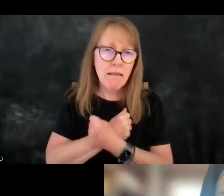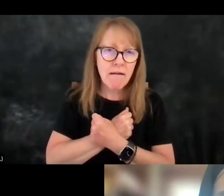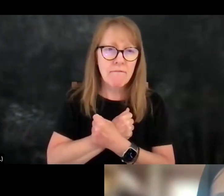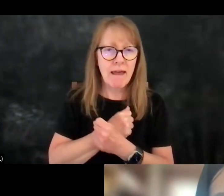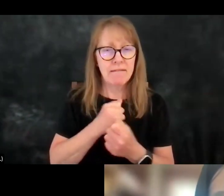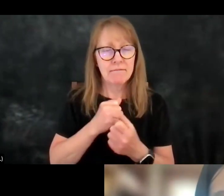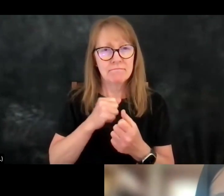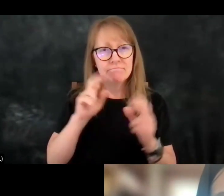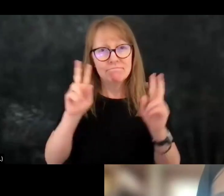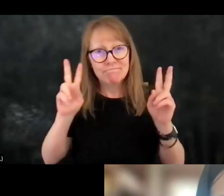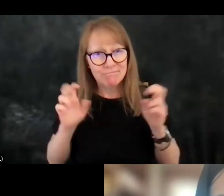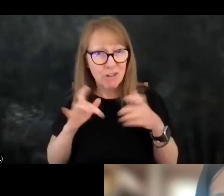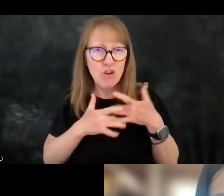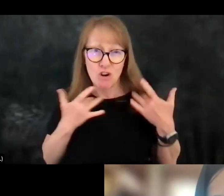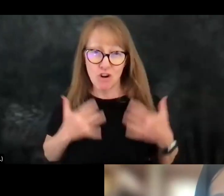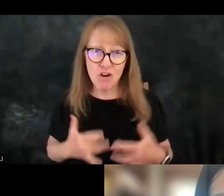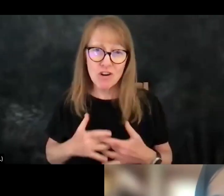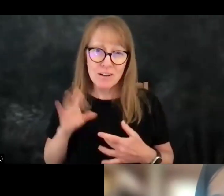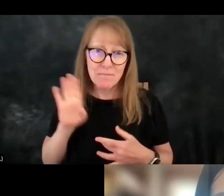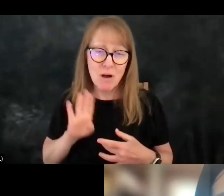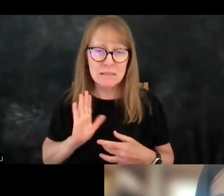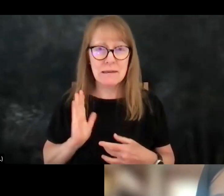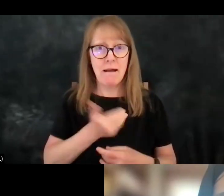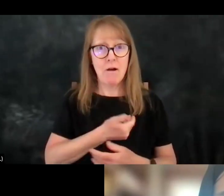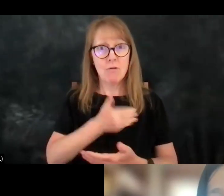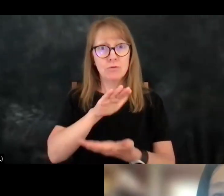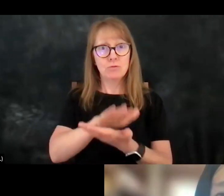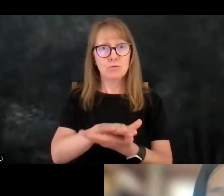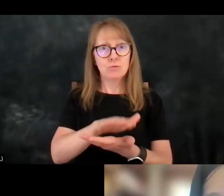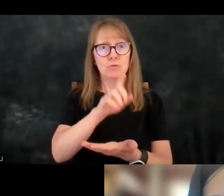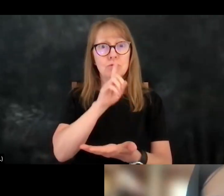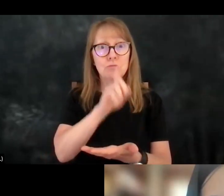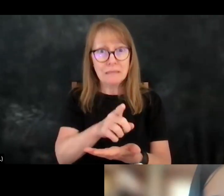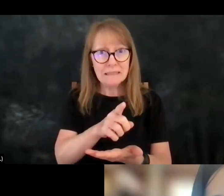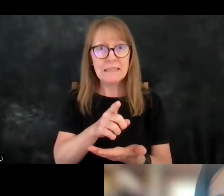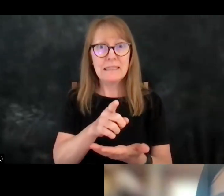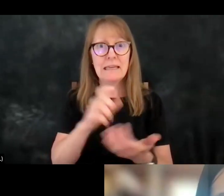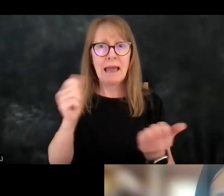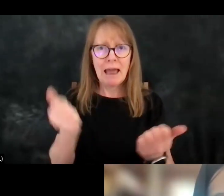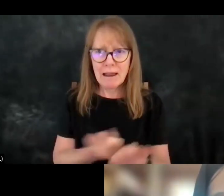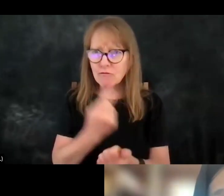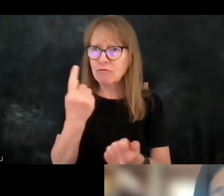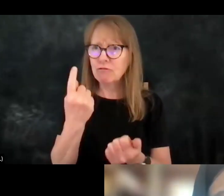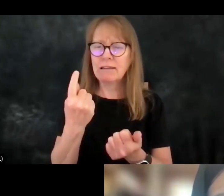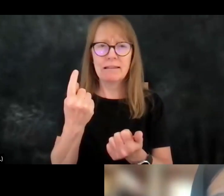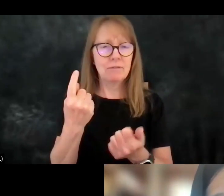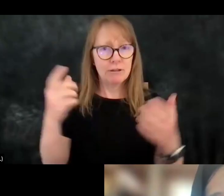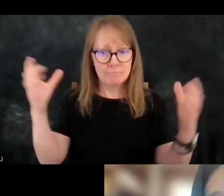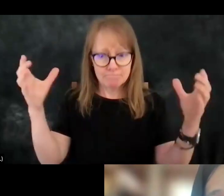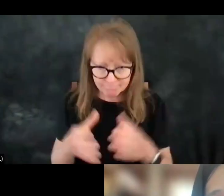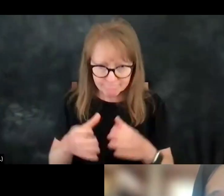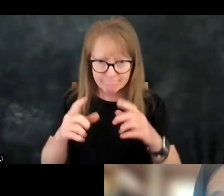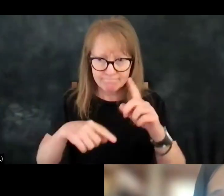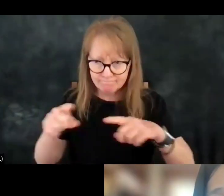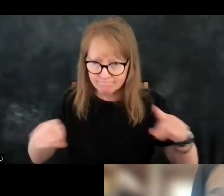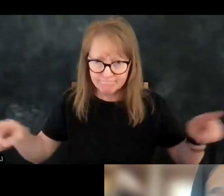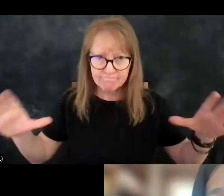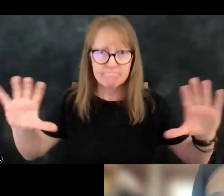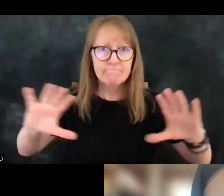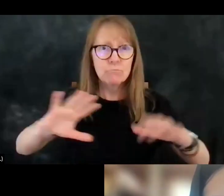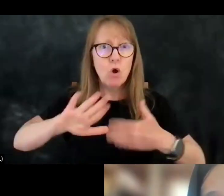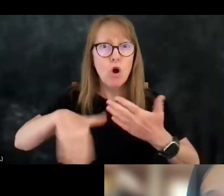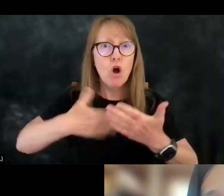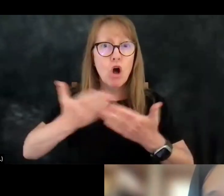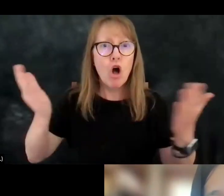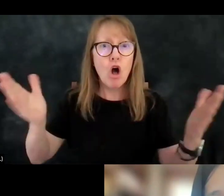of Boston. Our schools really are where everything that we're working on across the city comes together. And we want